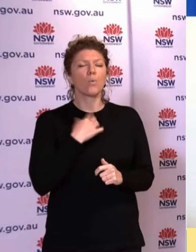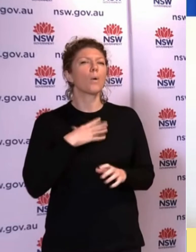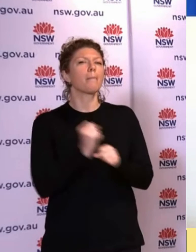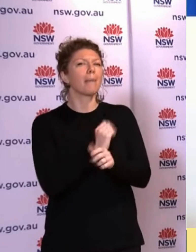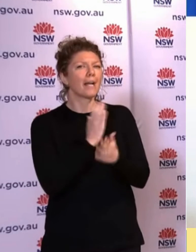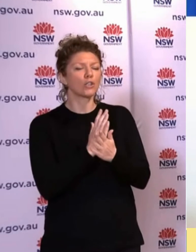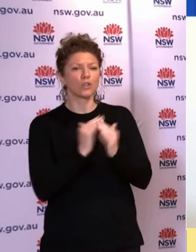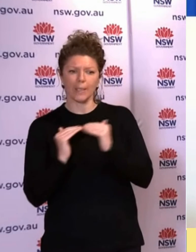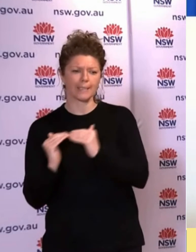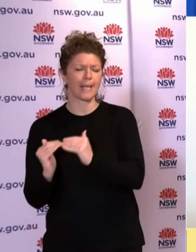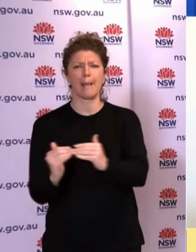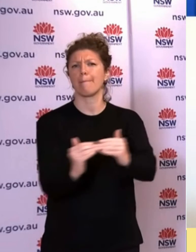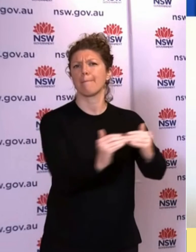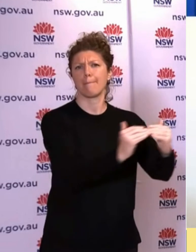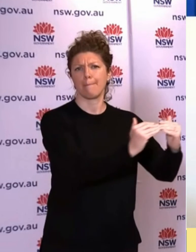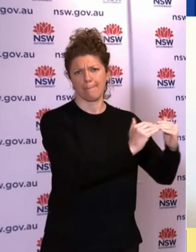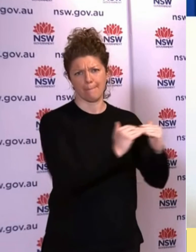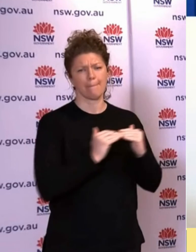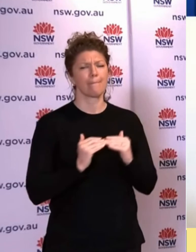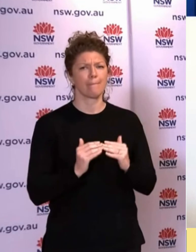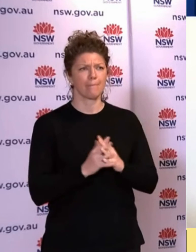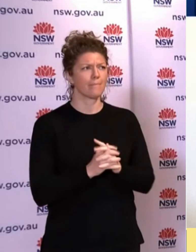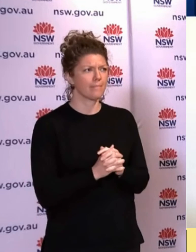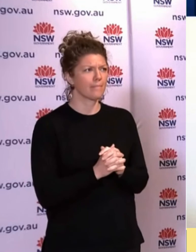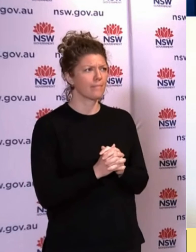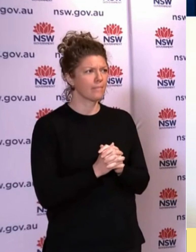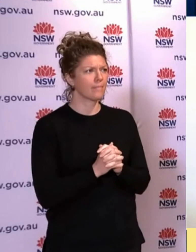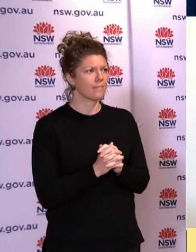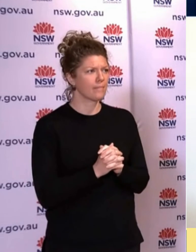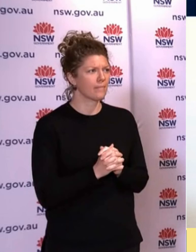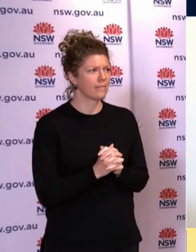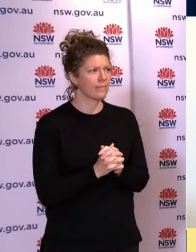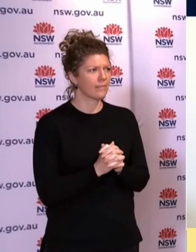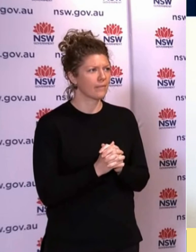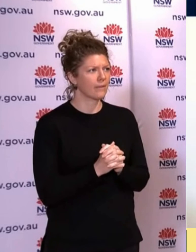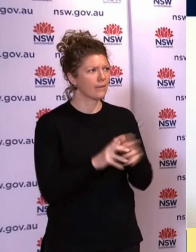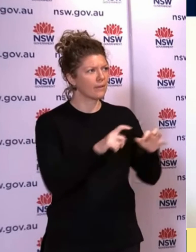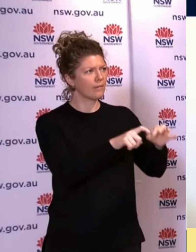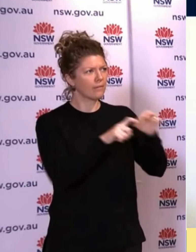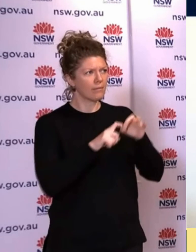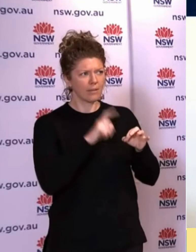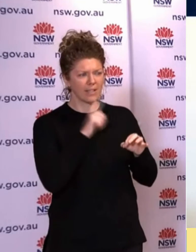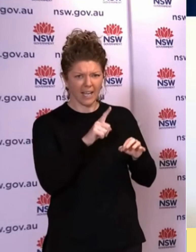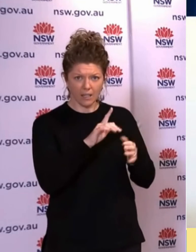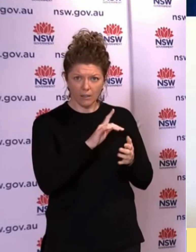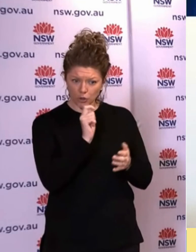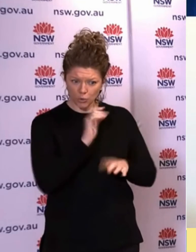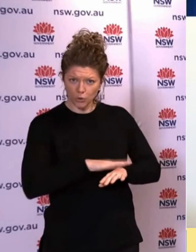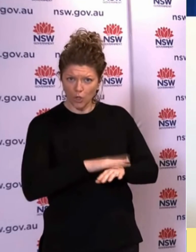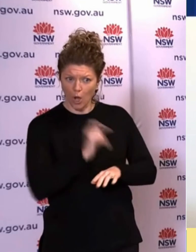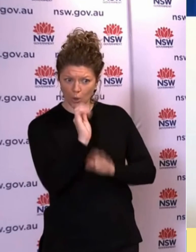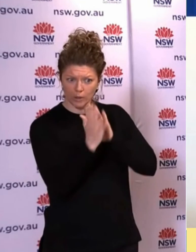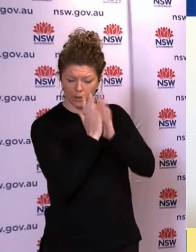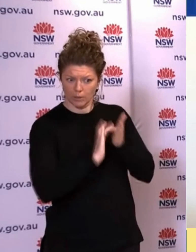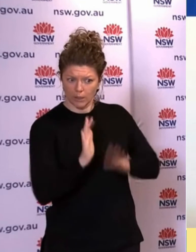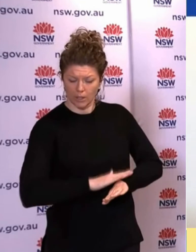and make it as consistent as possible with each of the other states and territories. Running out of time though, aren't you, Minister? No, we've got plenty of time to do that, and the community of the aged